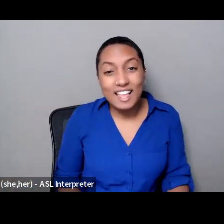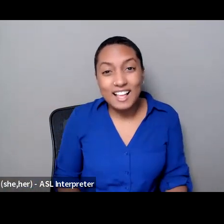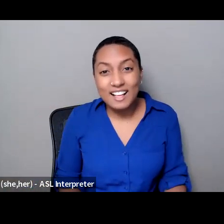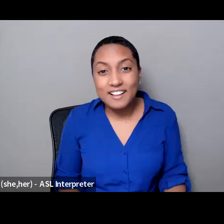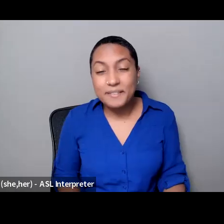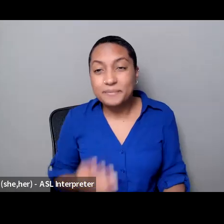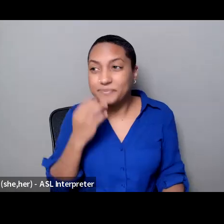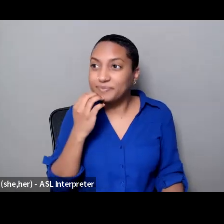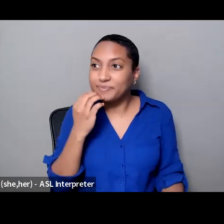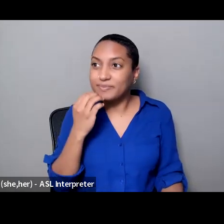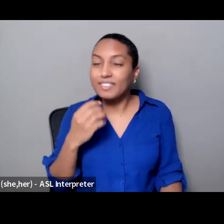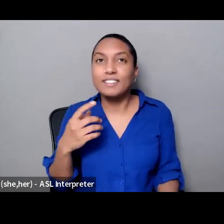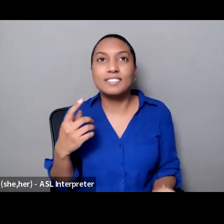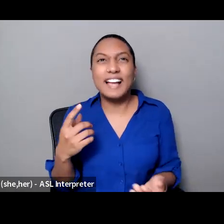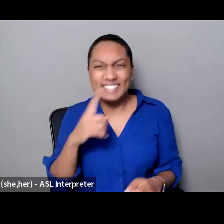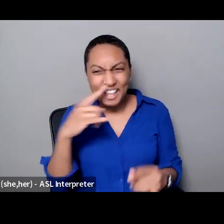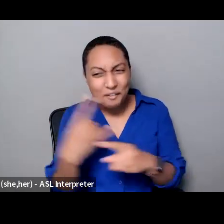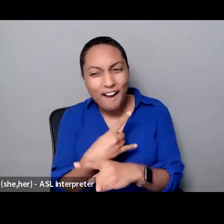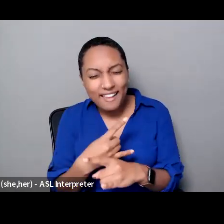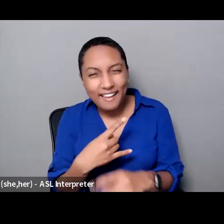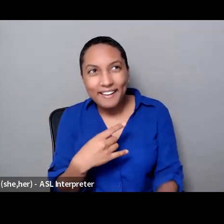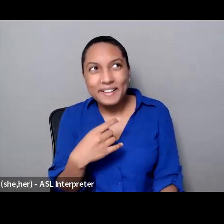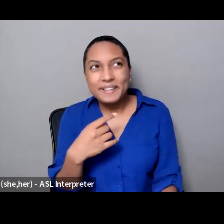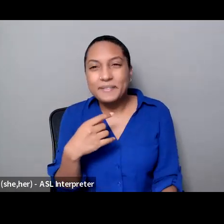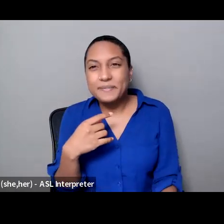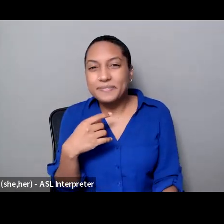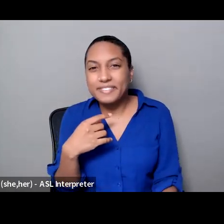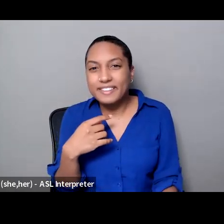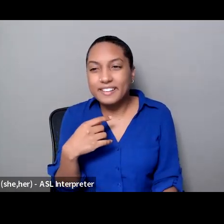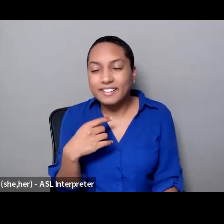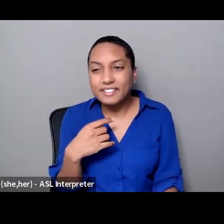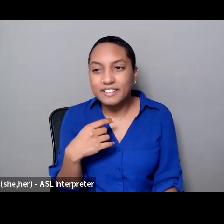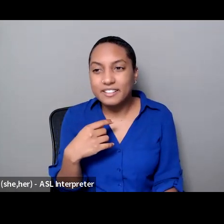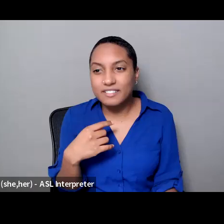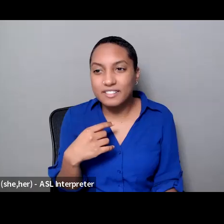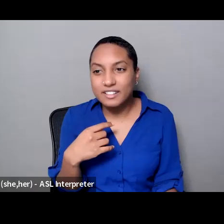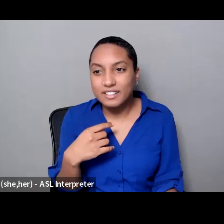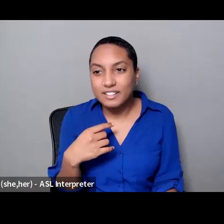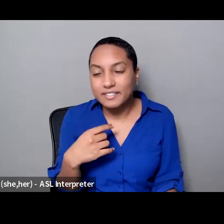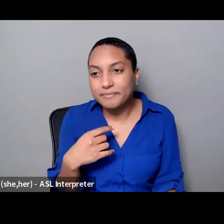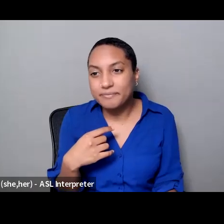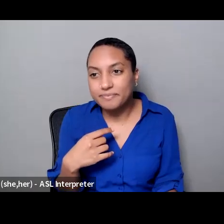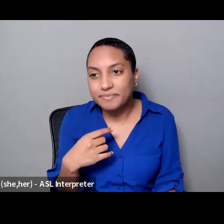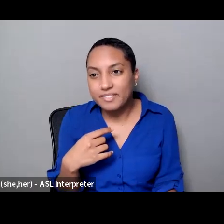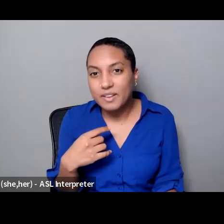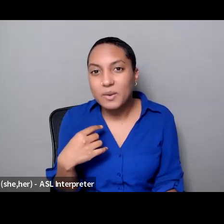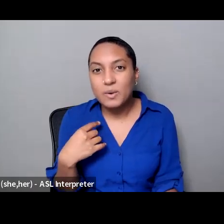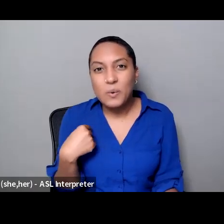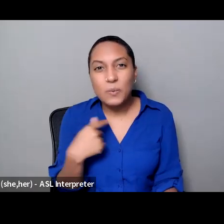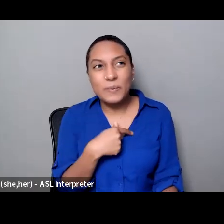sometimes, ironically, CILs still run the risk of slipping back into